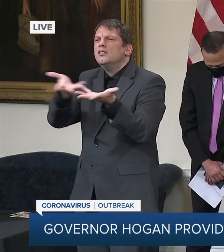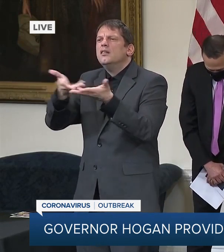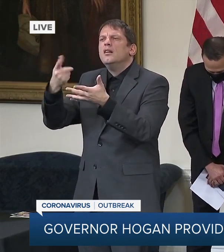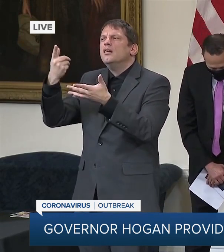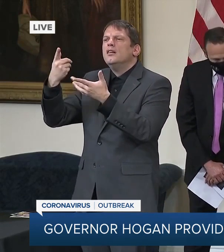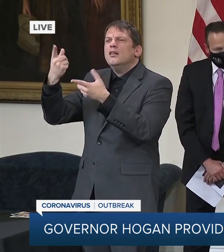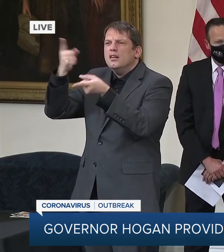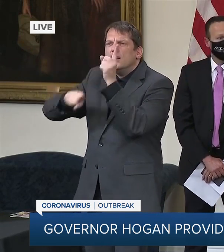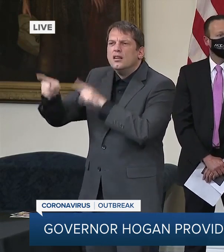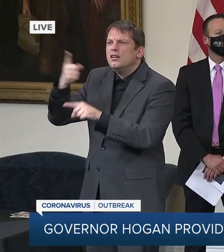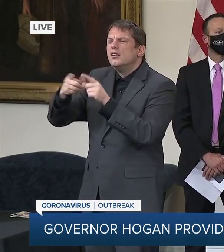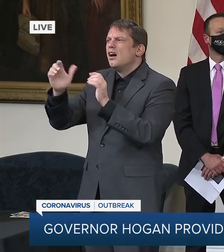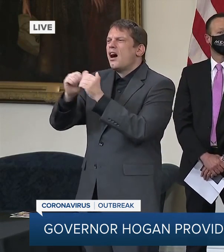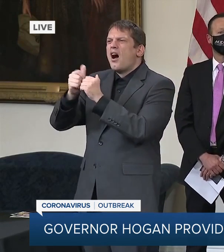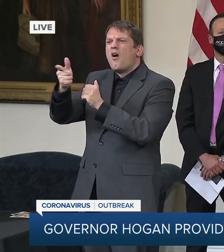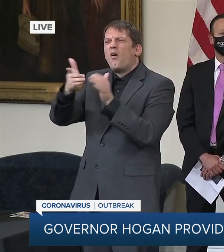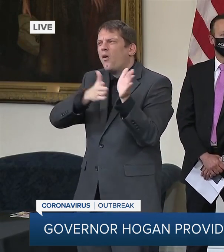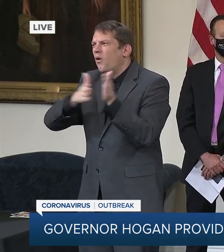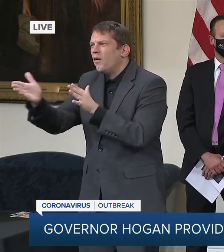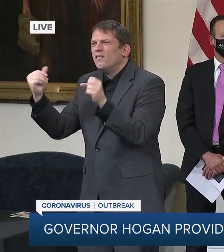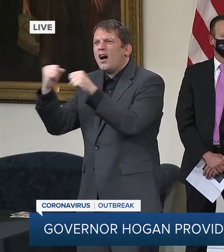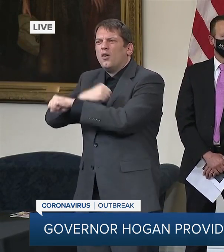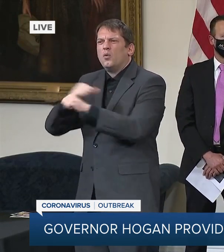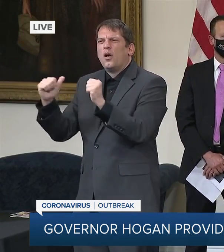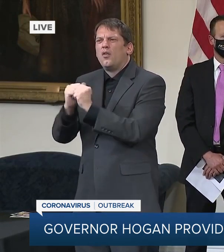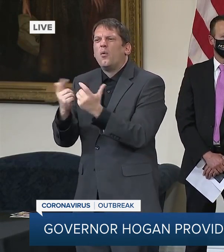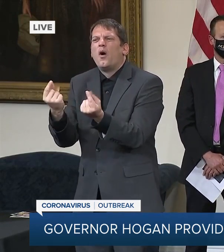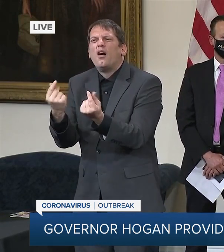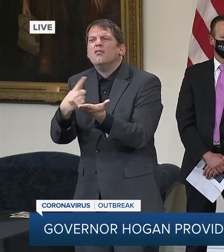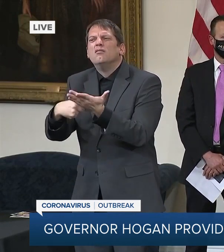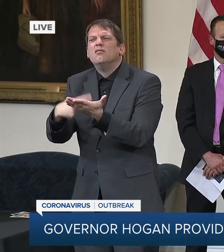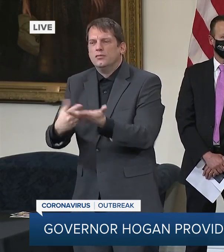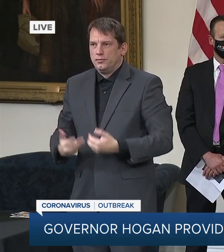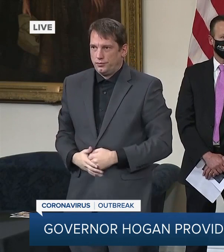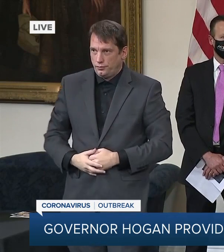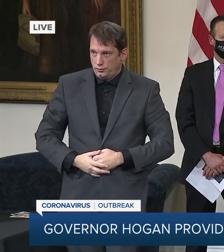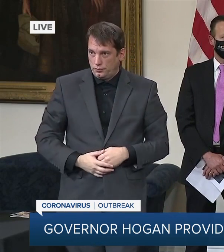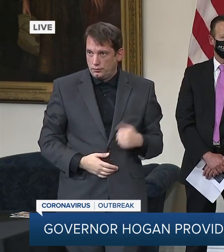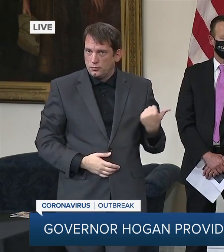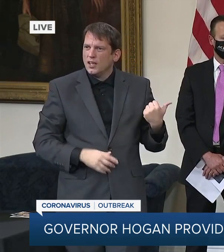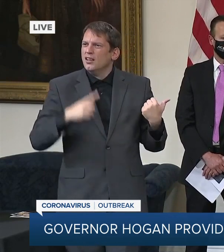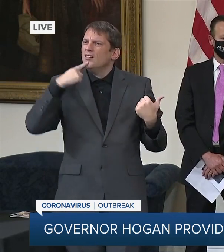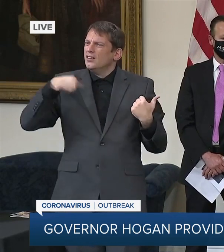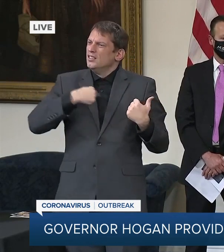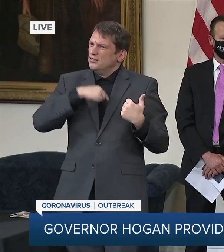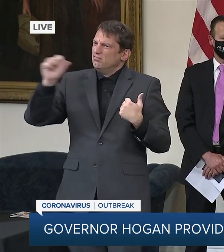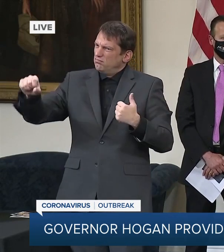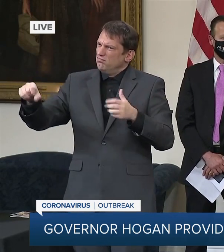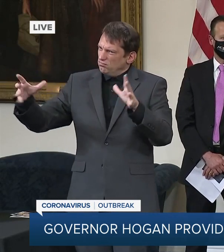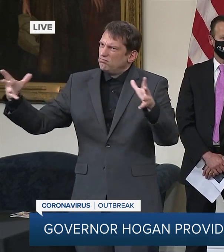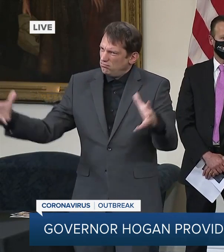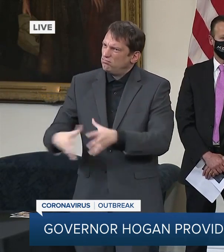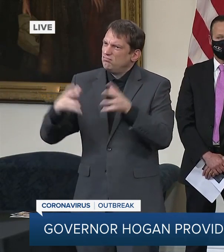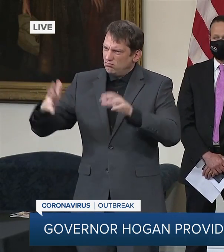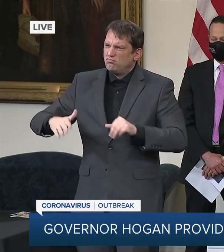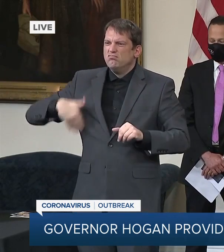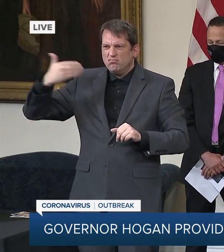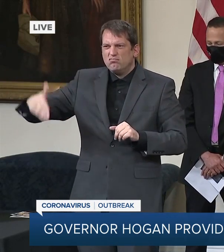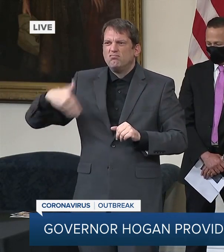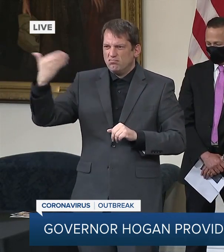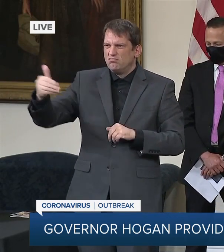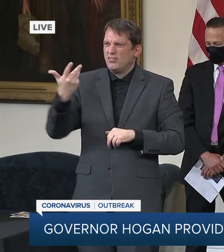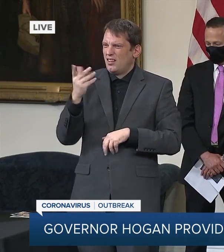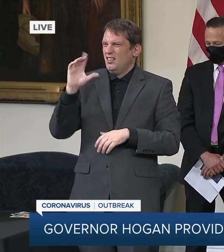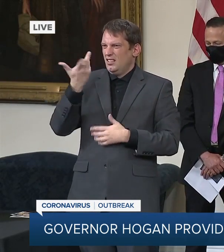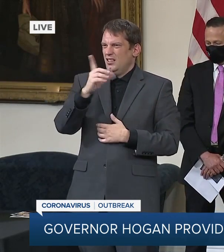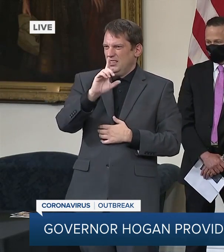Yeah, we have these meetings periodically because it's important, we think, to know we're so interconnected in the Washington